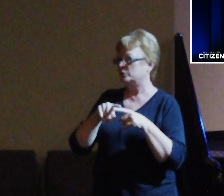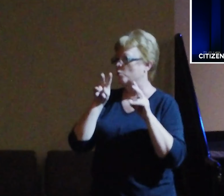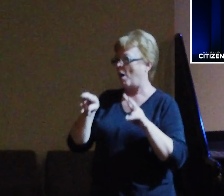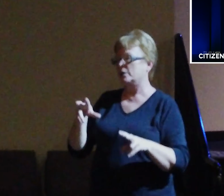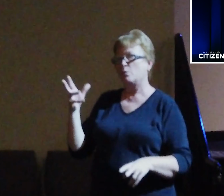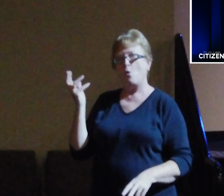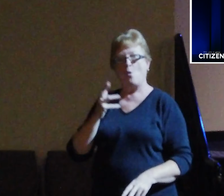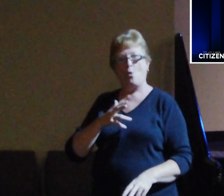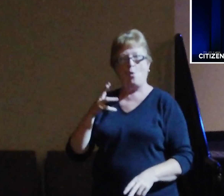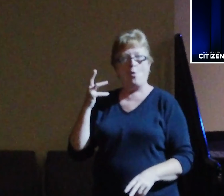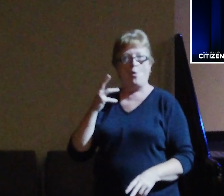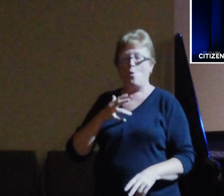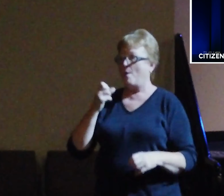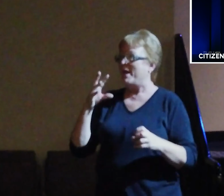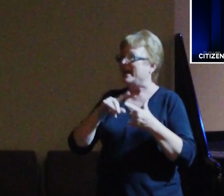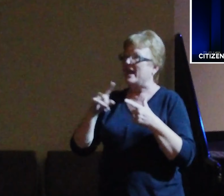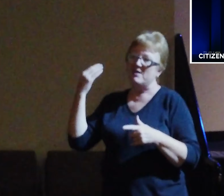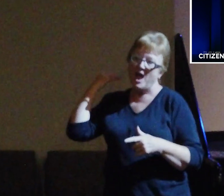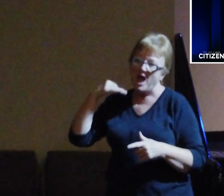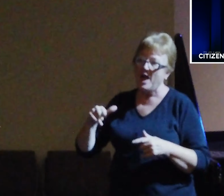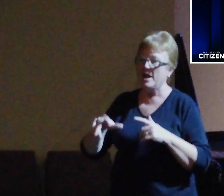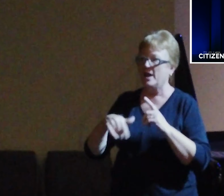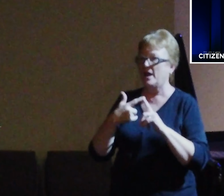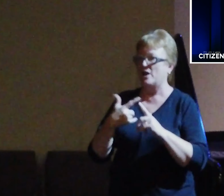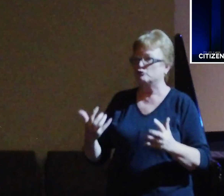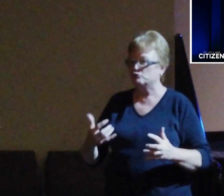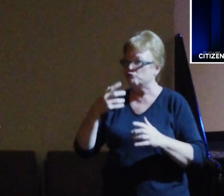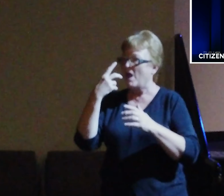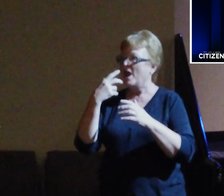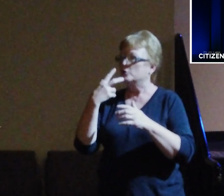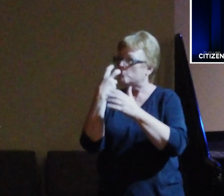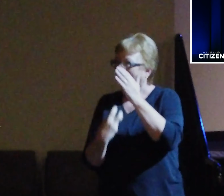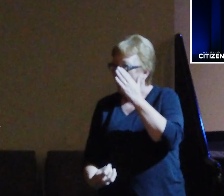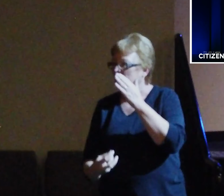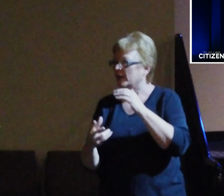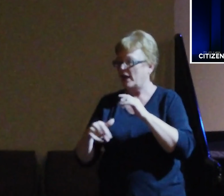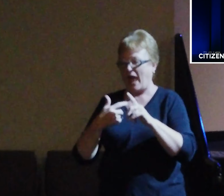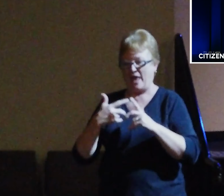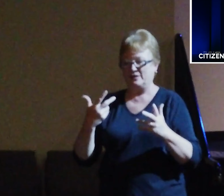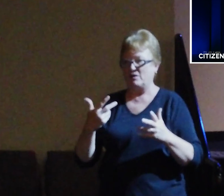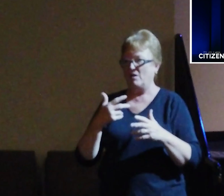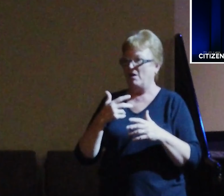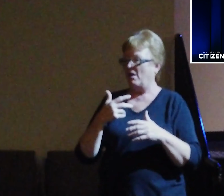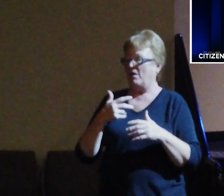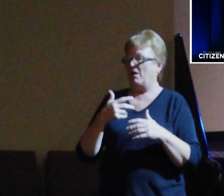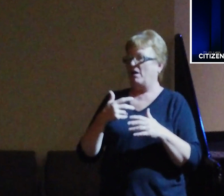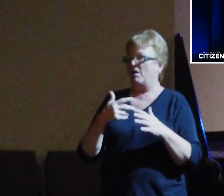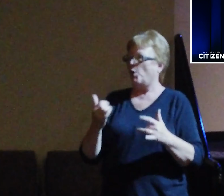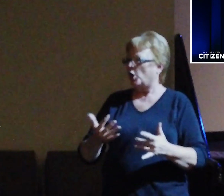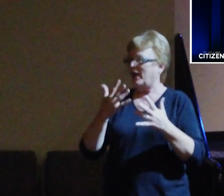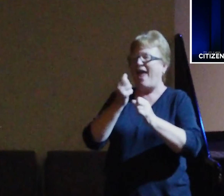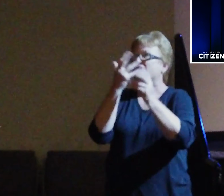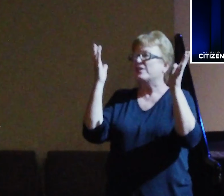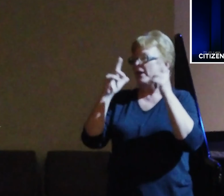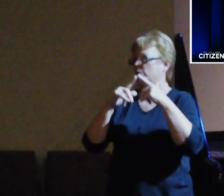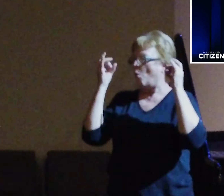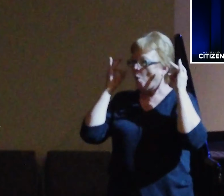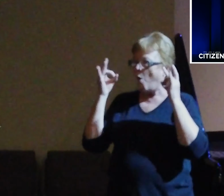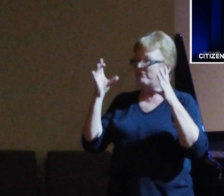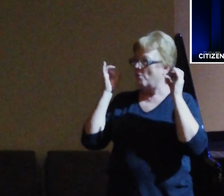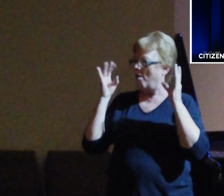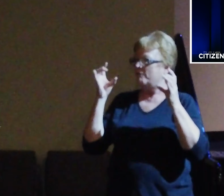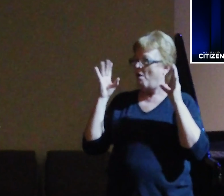crucifixion, beheading, drownings, being burned alive. All signs of a desperate regime that was terrified